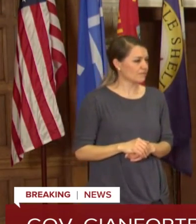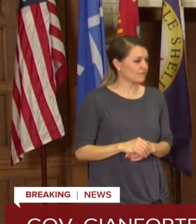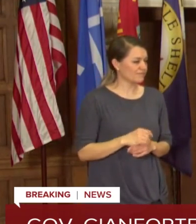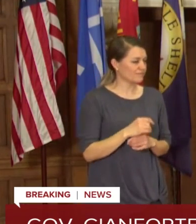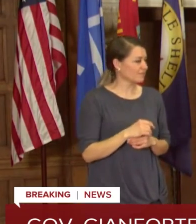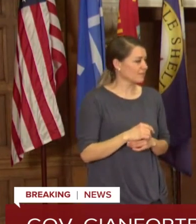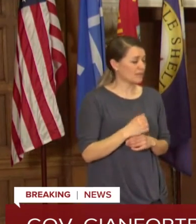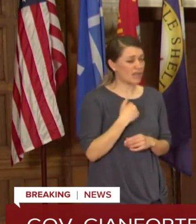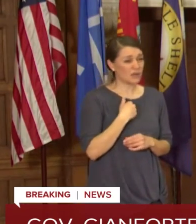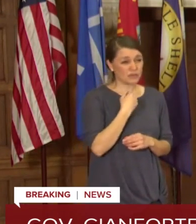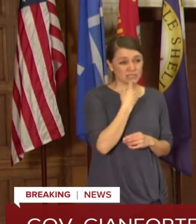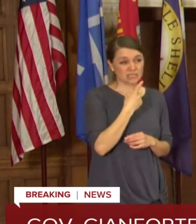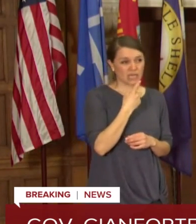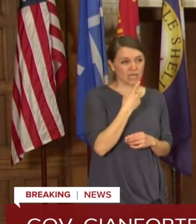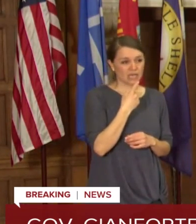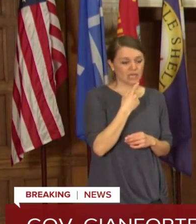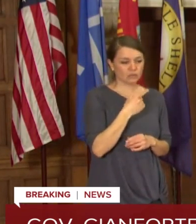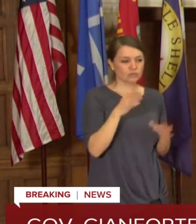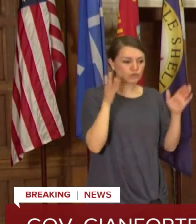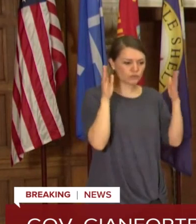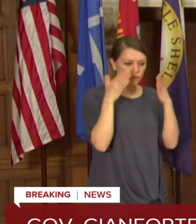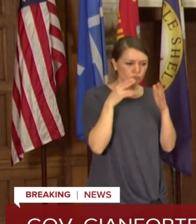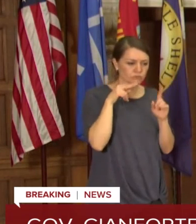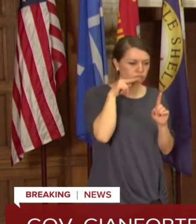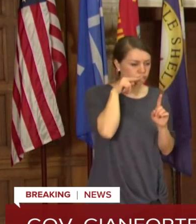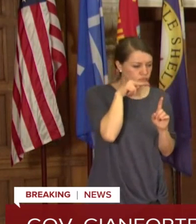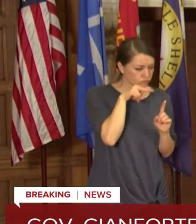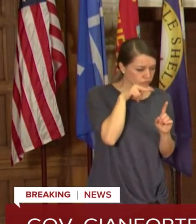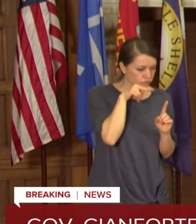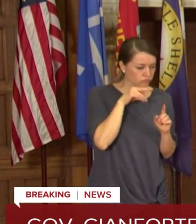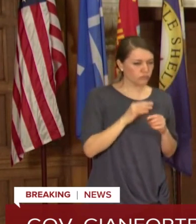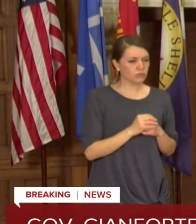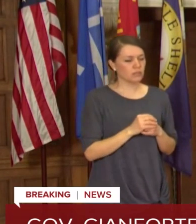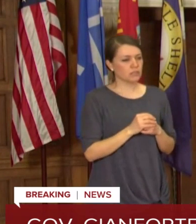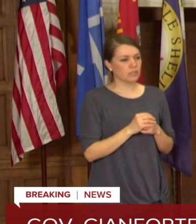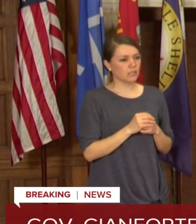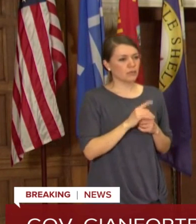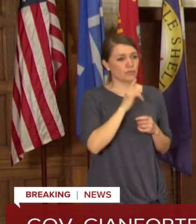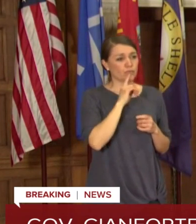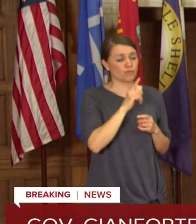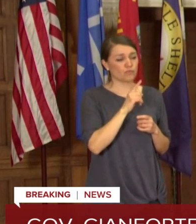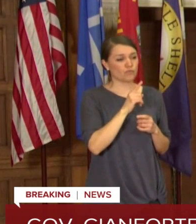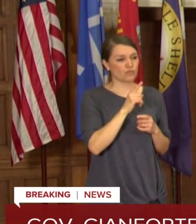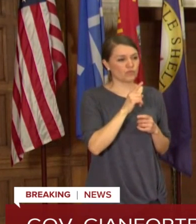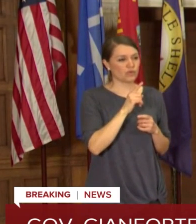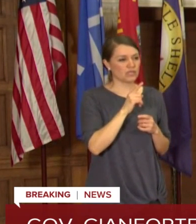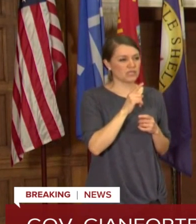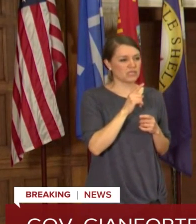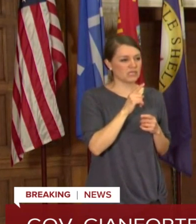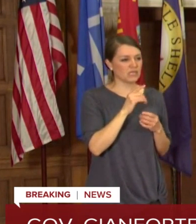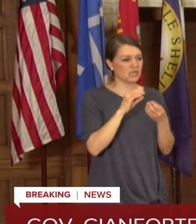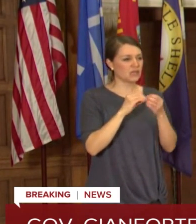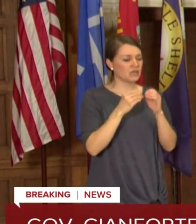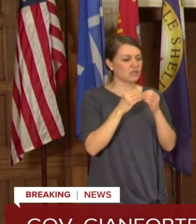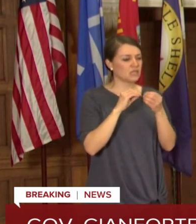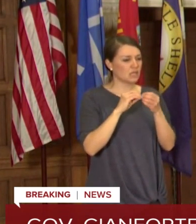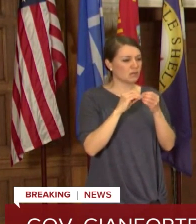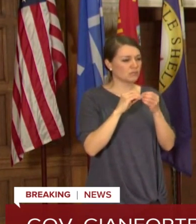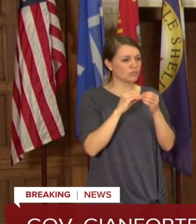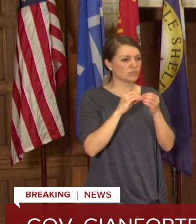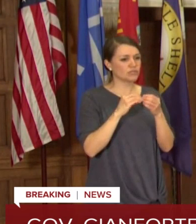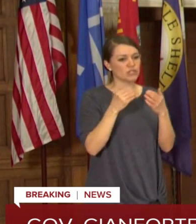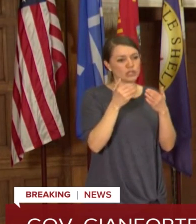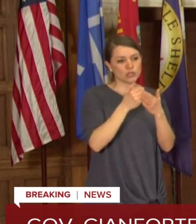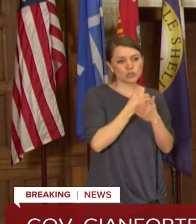And I would just say we're keeping a close eye on these variants, but really the macro trends are the ones that are most important to us. New